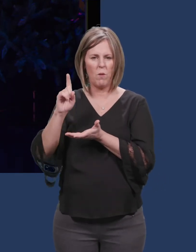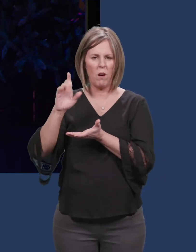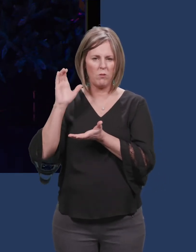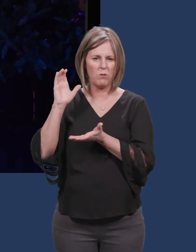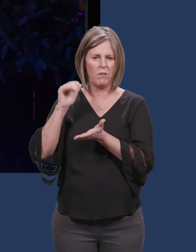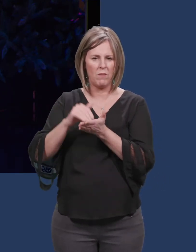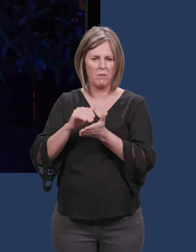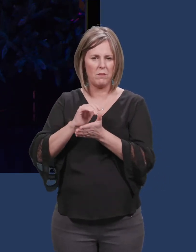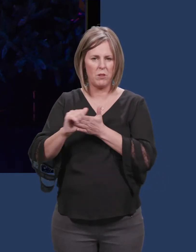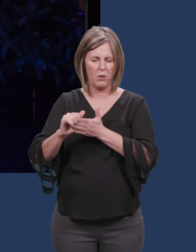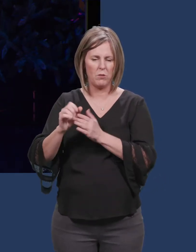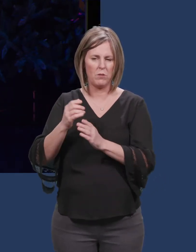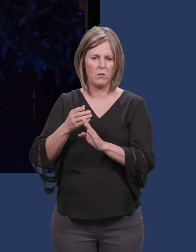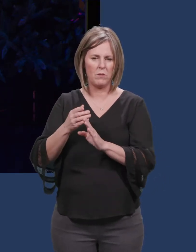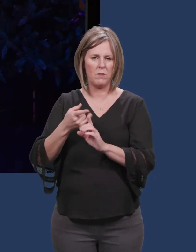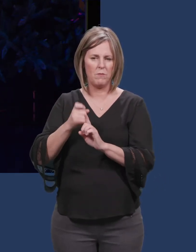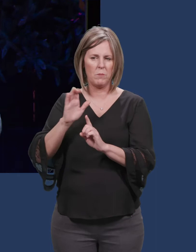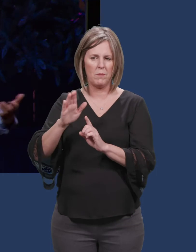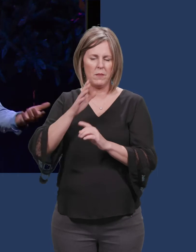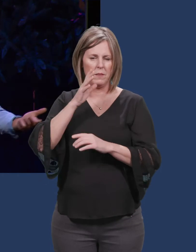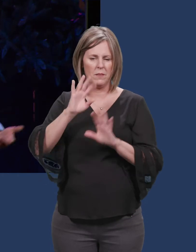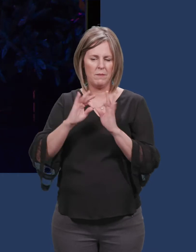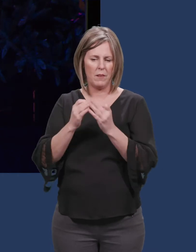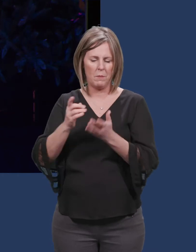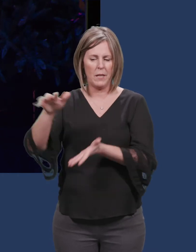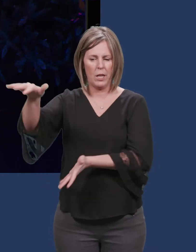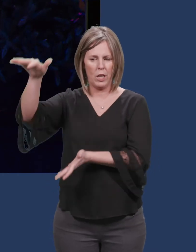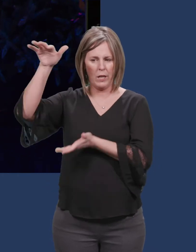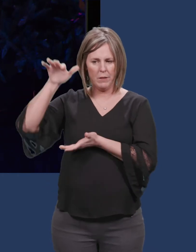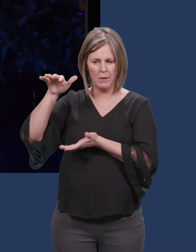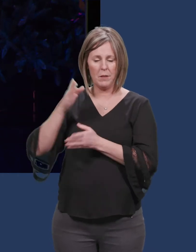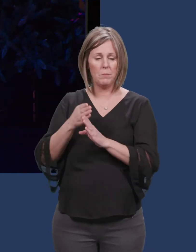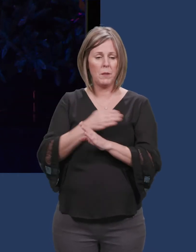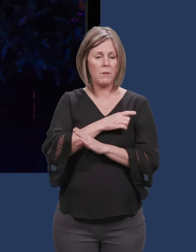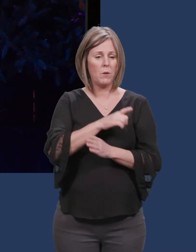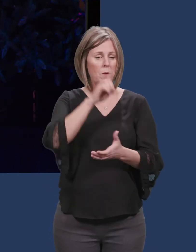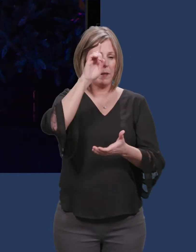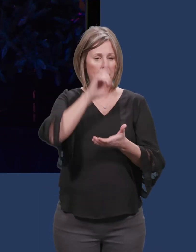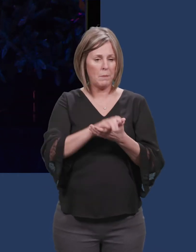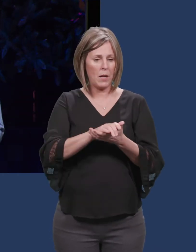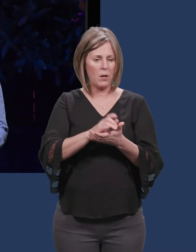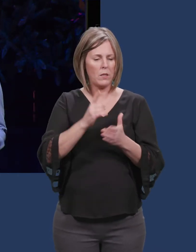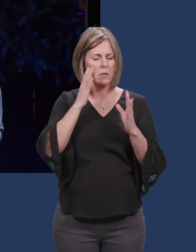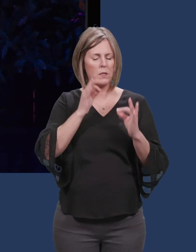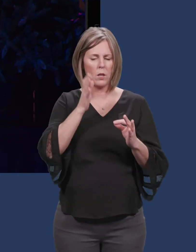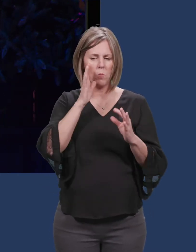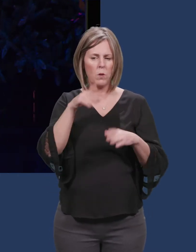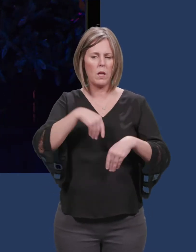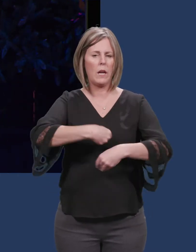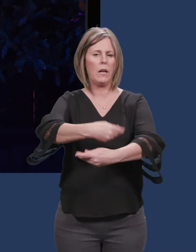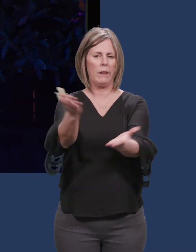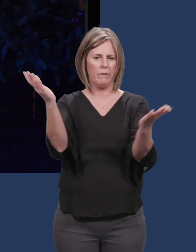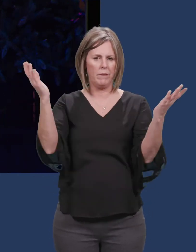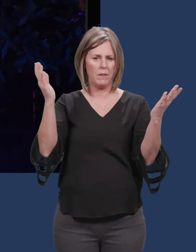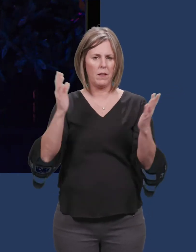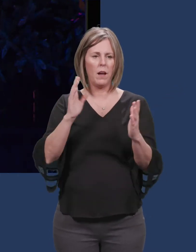he decided that before he got married, he was going to give it all away. He did that, except he kept back some